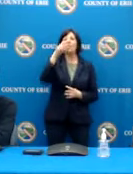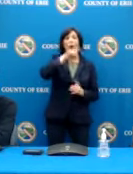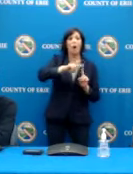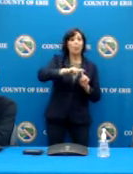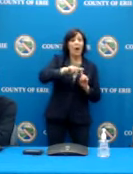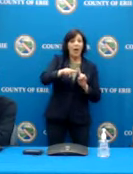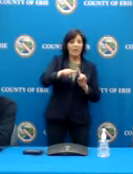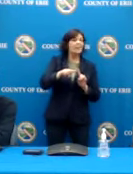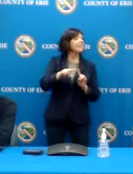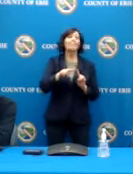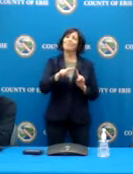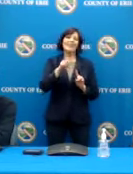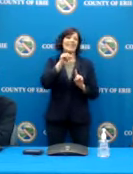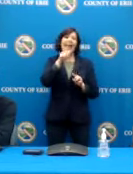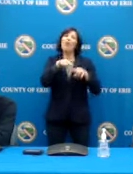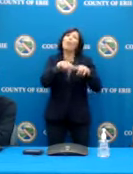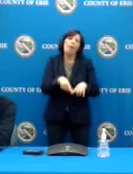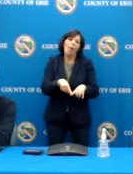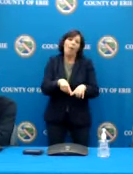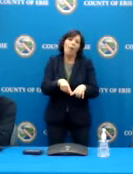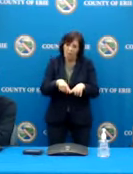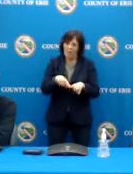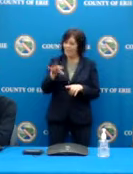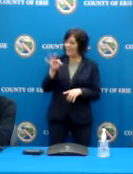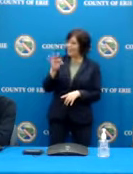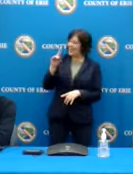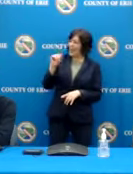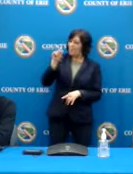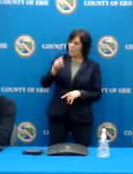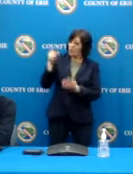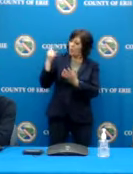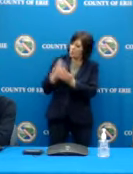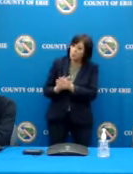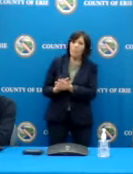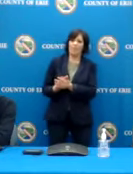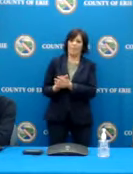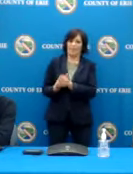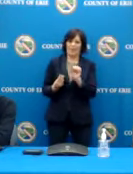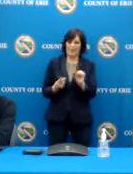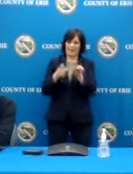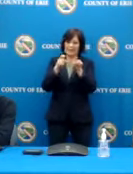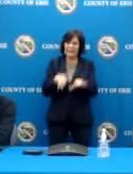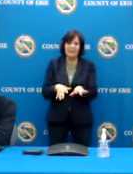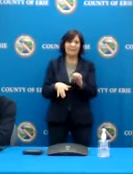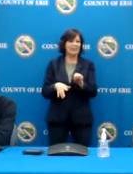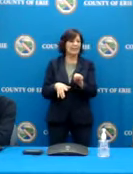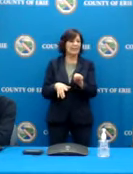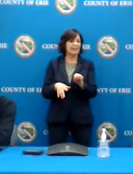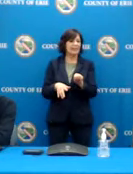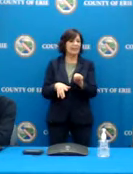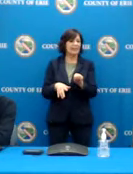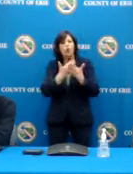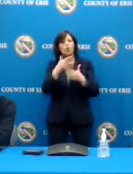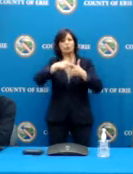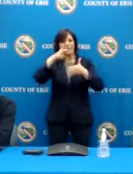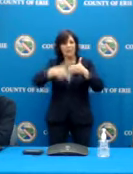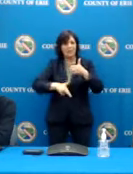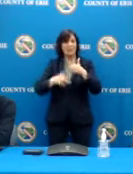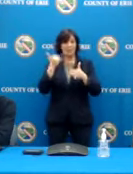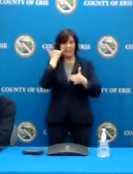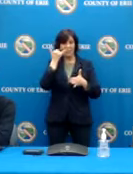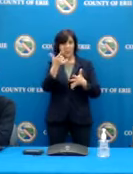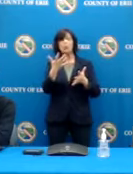And if they're not approved by the FDA, it's tough to get them hammered down to give good results. So you want to have a test